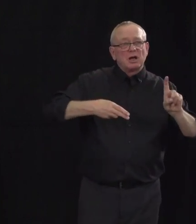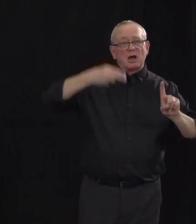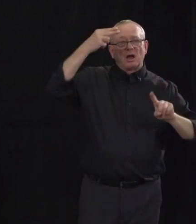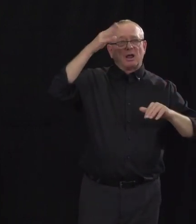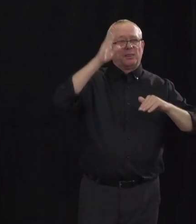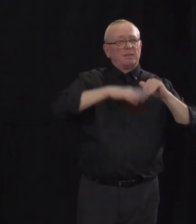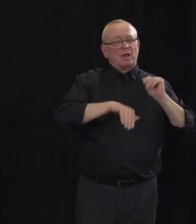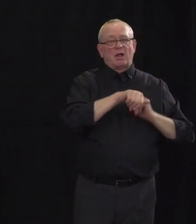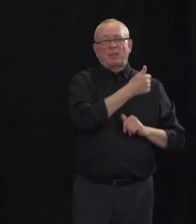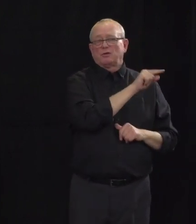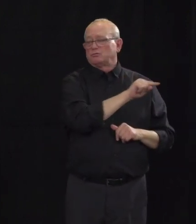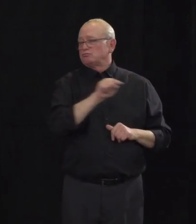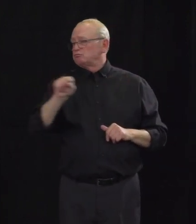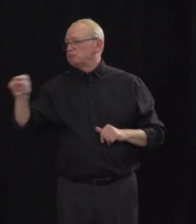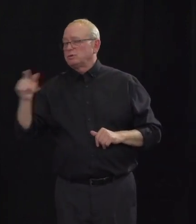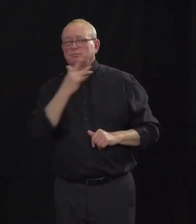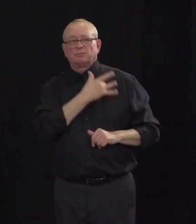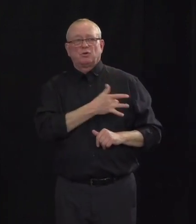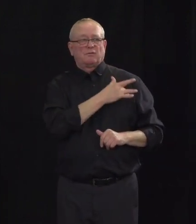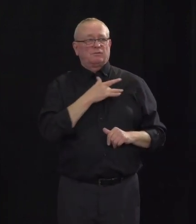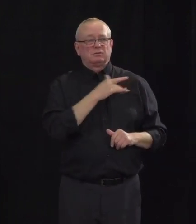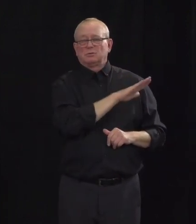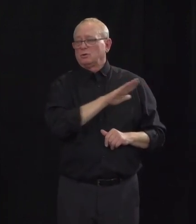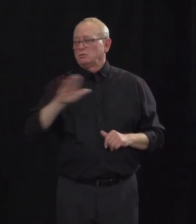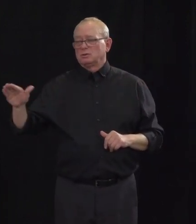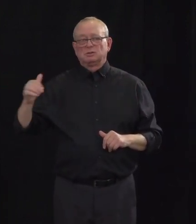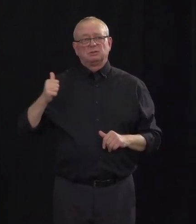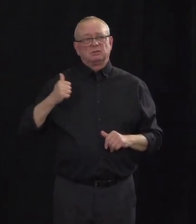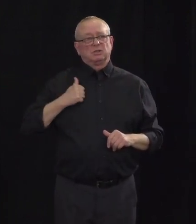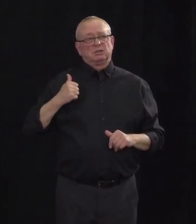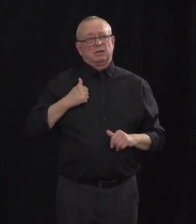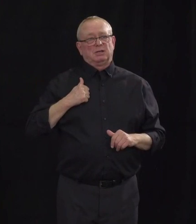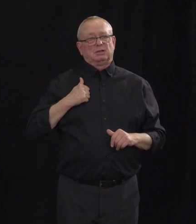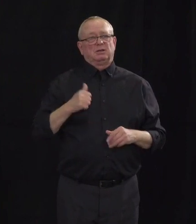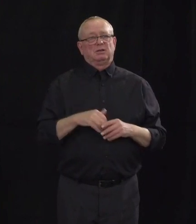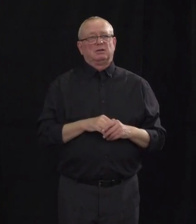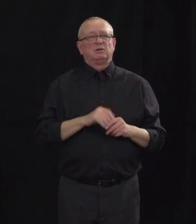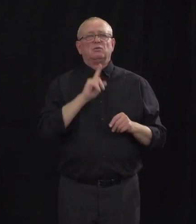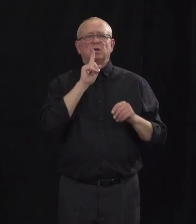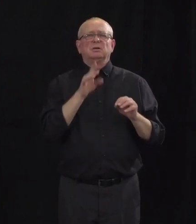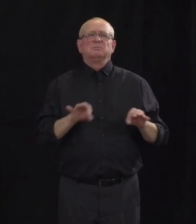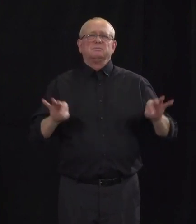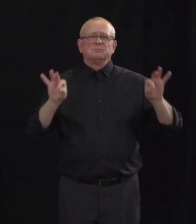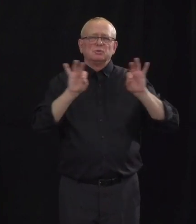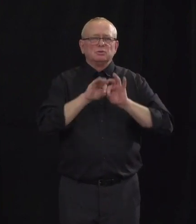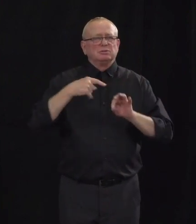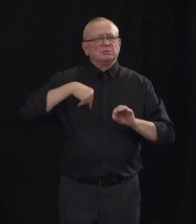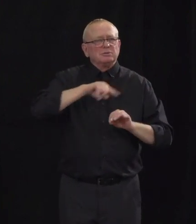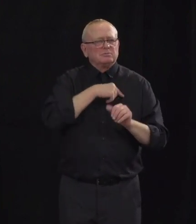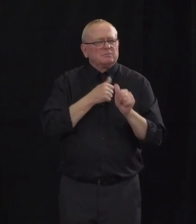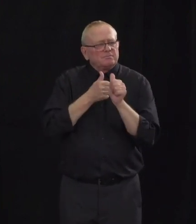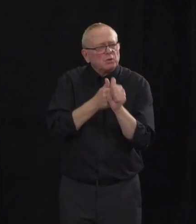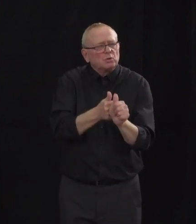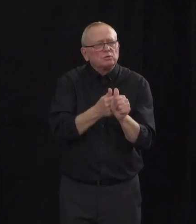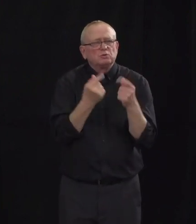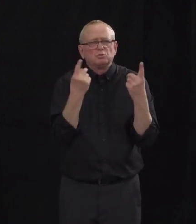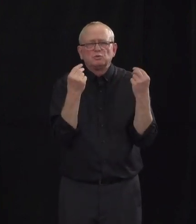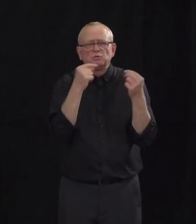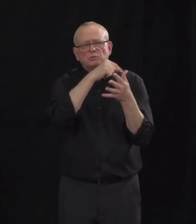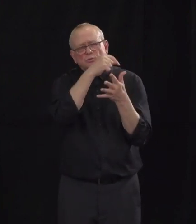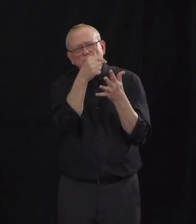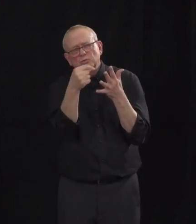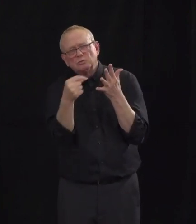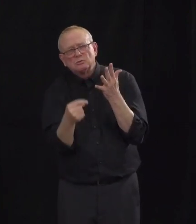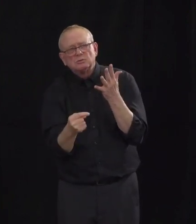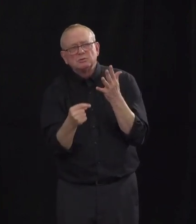are important steps. Yet even with these measures in place, we are still observing increases in cases confirmed in every age